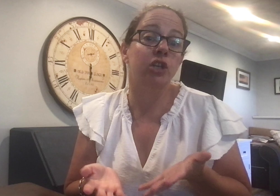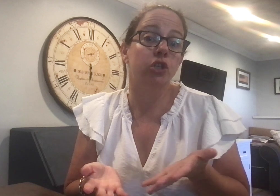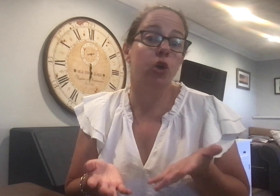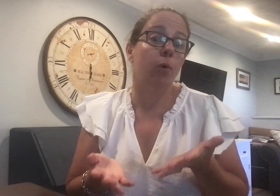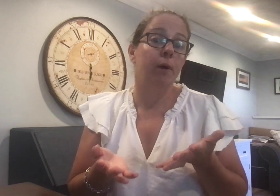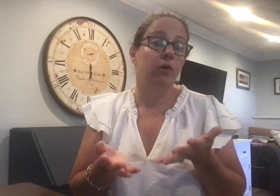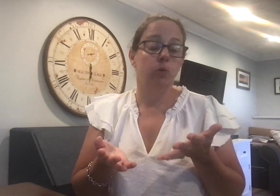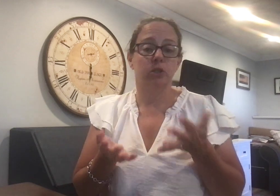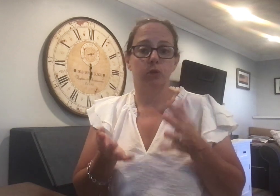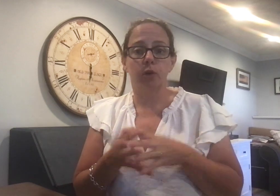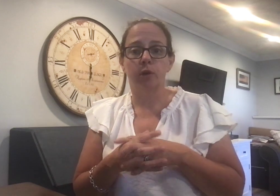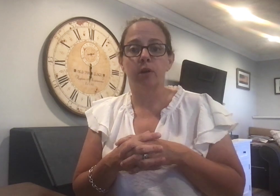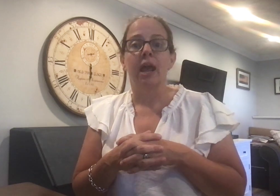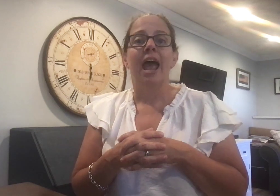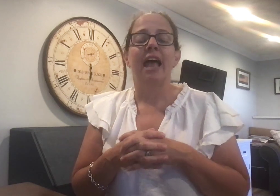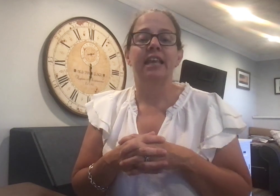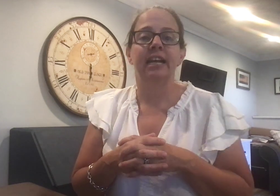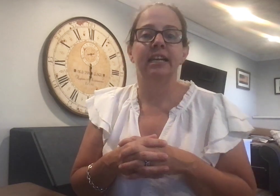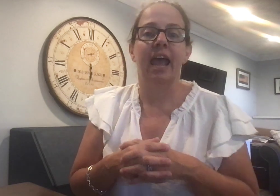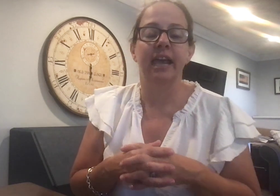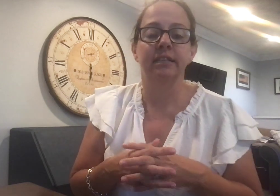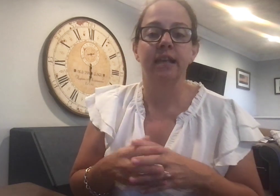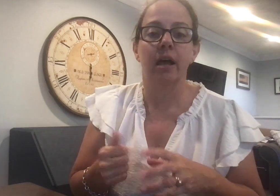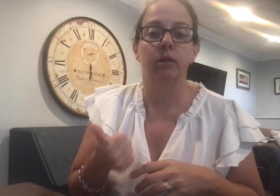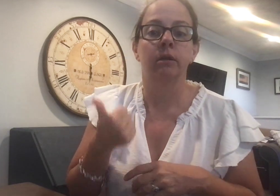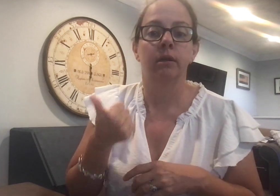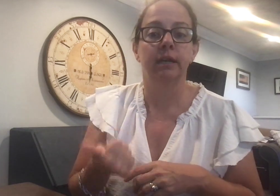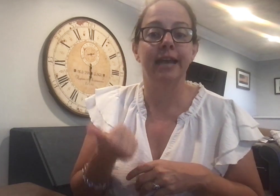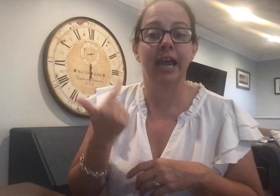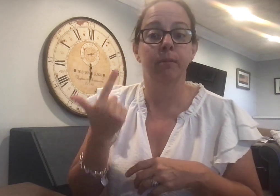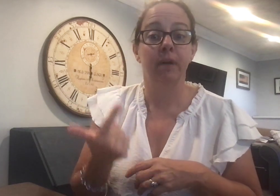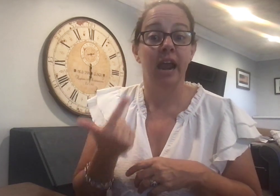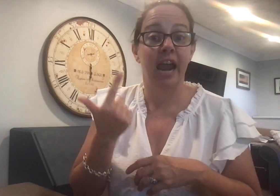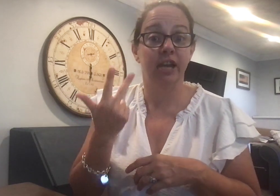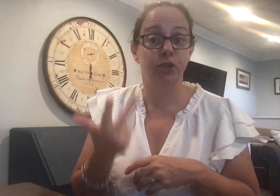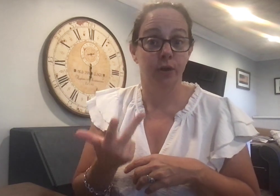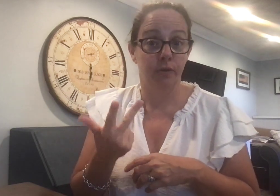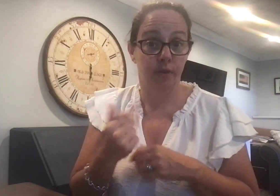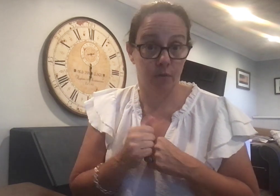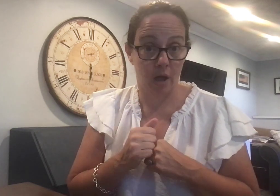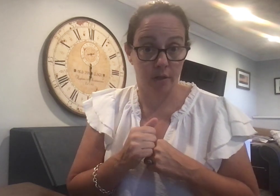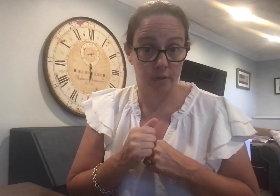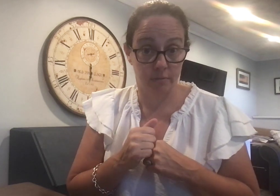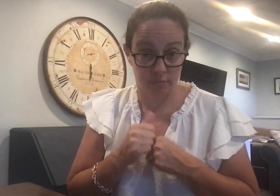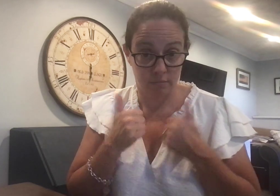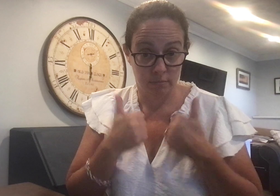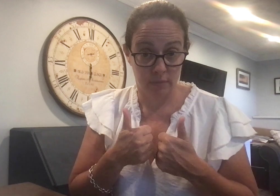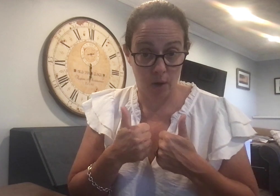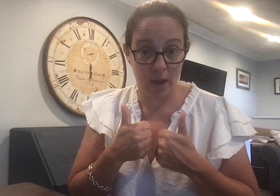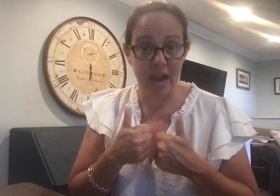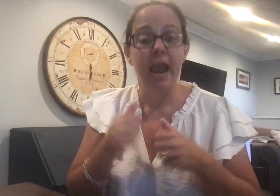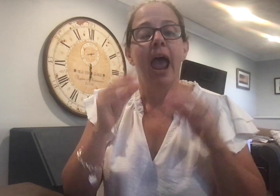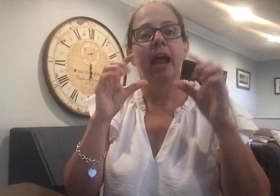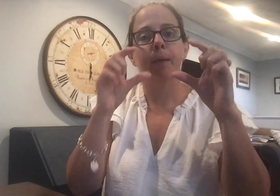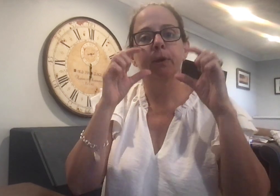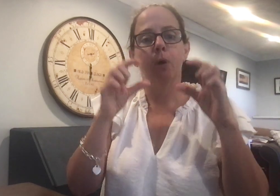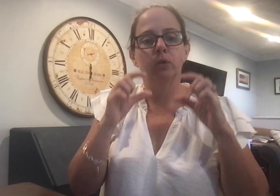should know about you as a learner, and then in ASL, name, age, favorite color. Okay, and I'm going to post